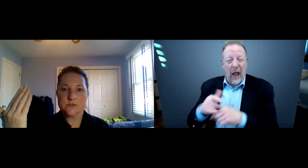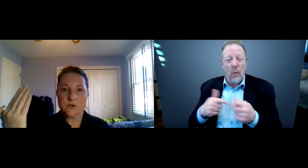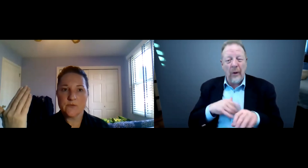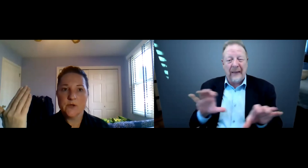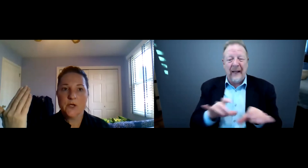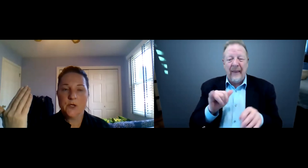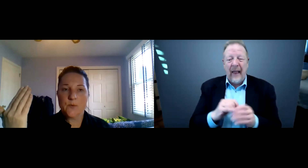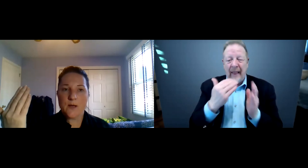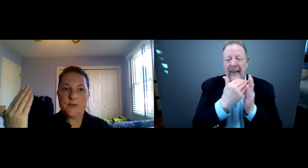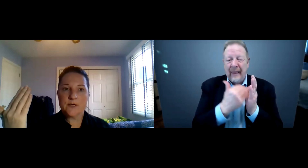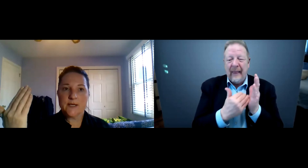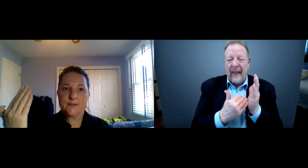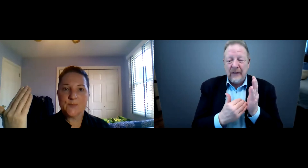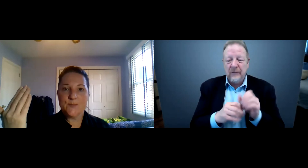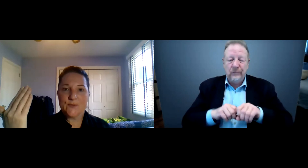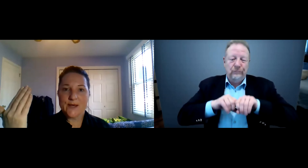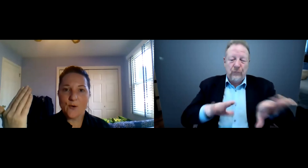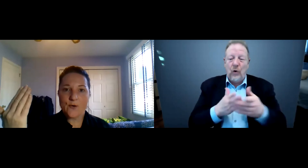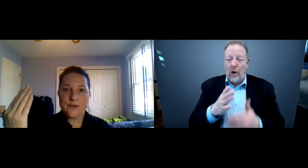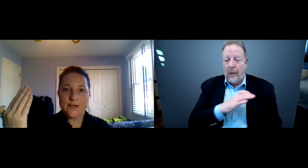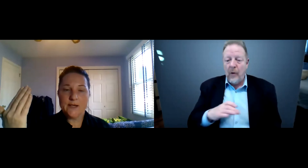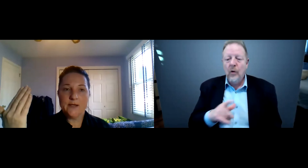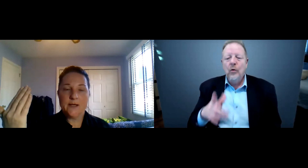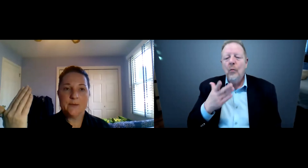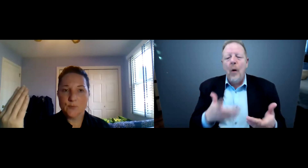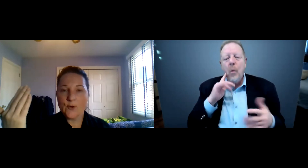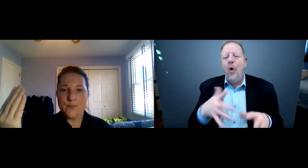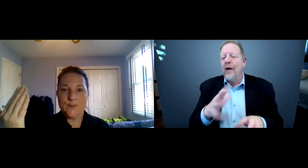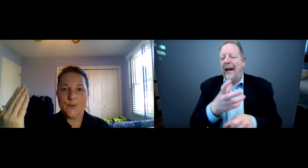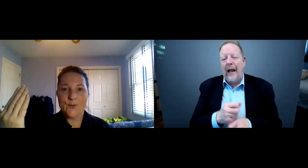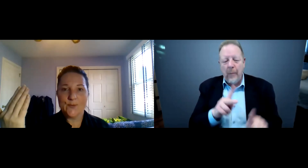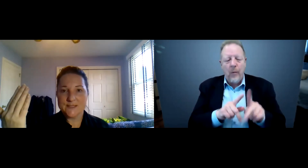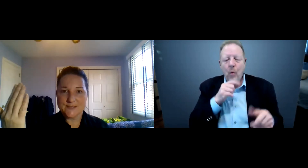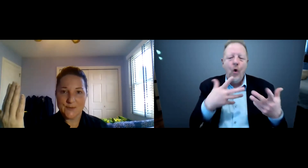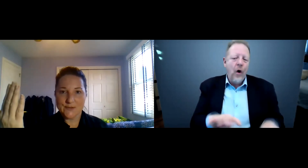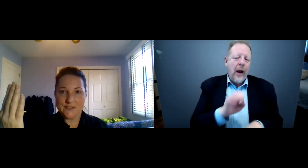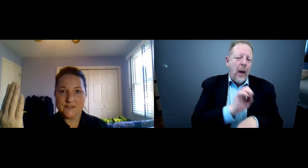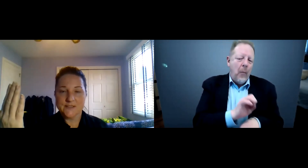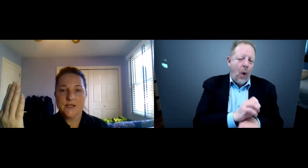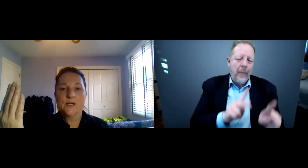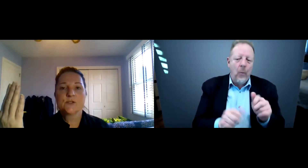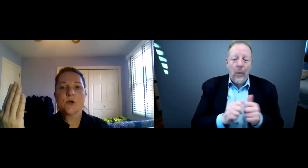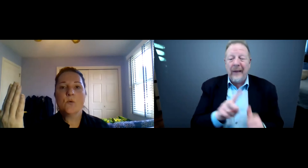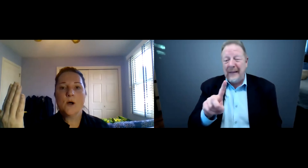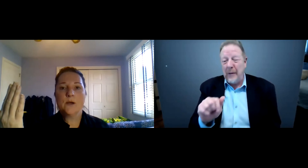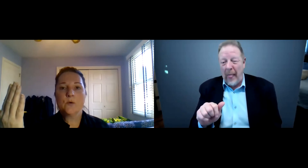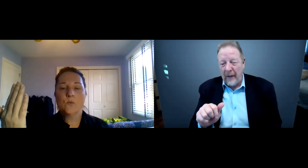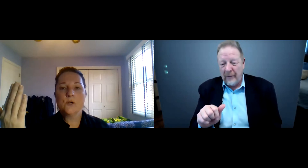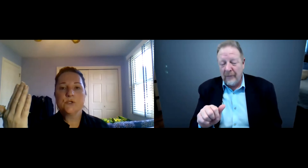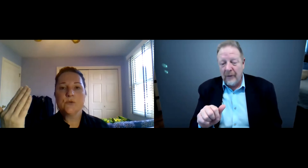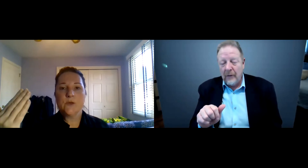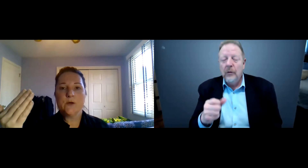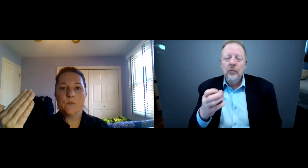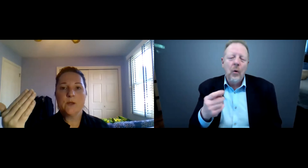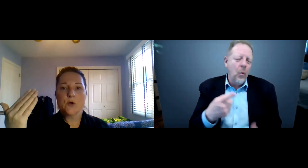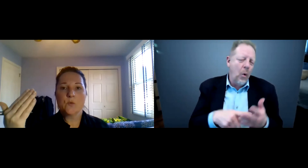their listserv, you're probably going to get the people that already employ people with disabilities. So what